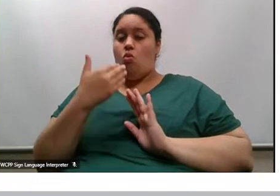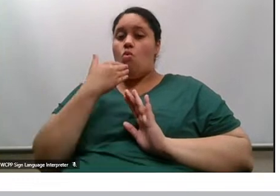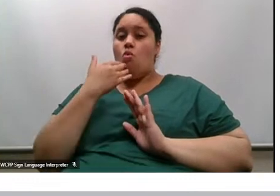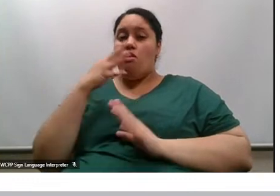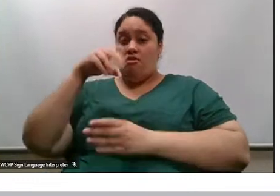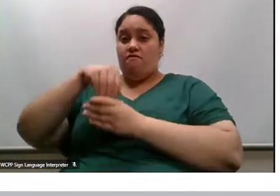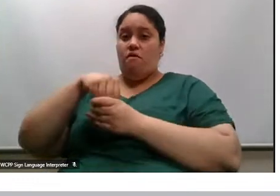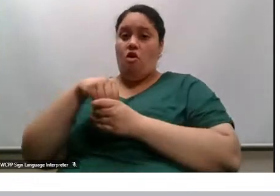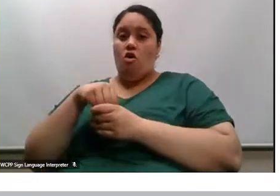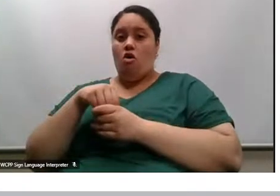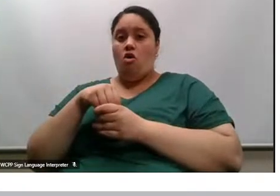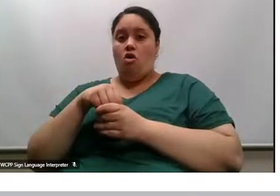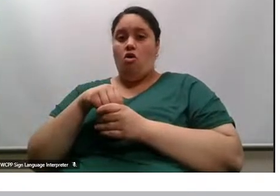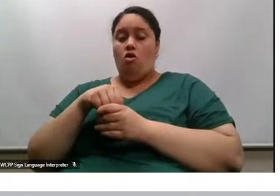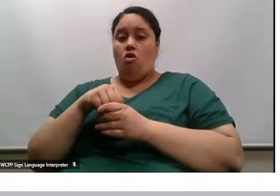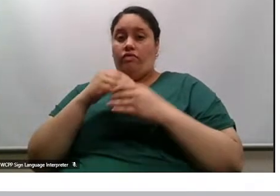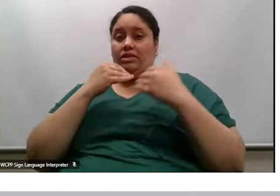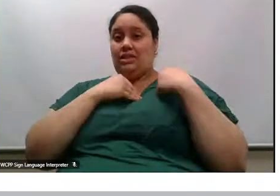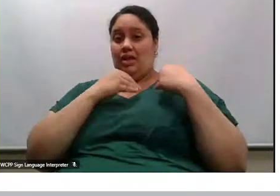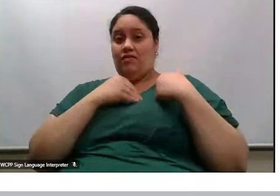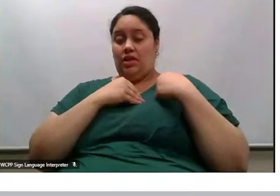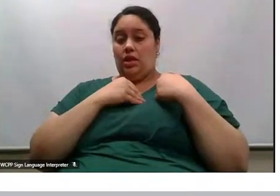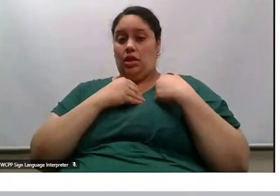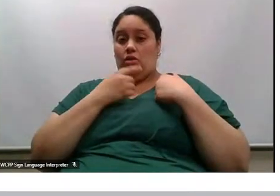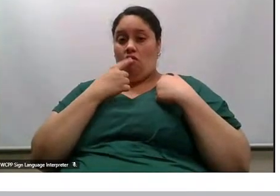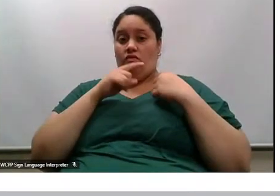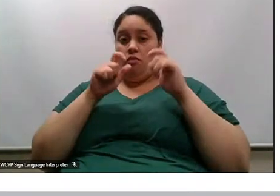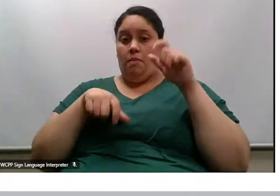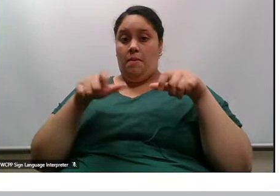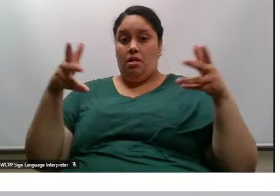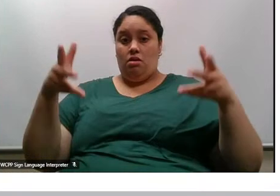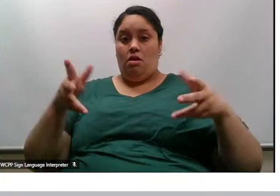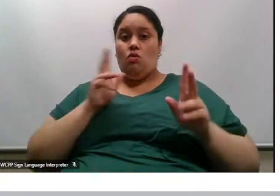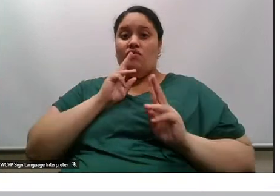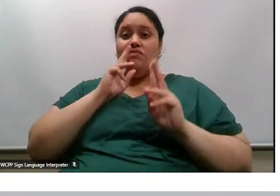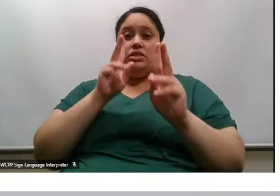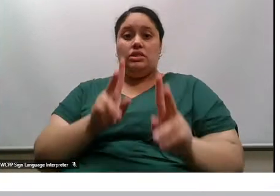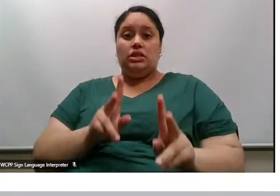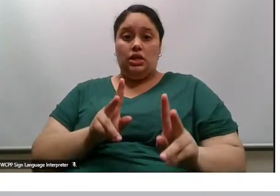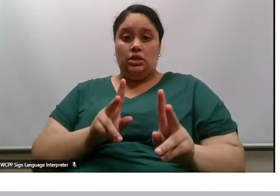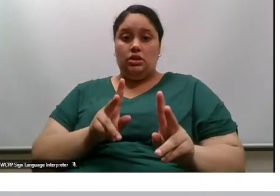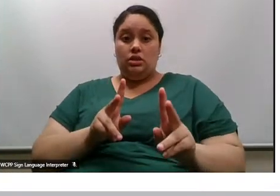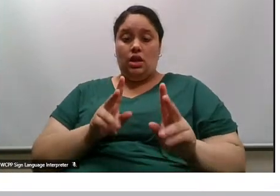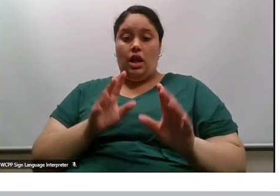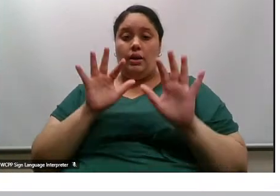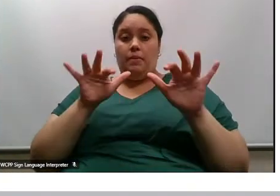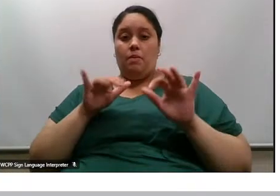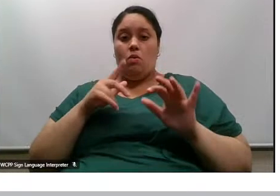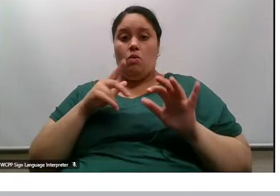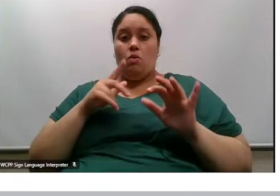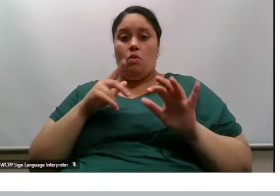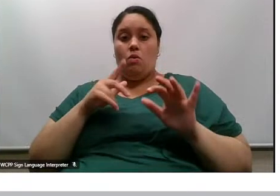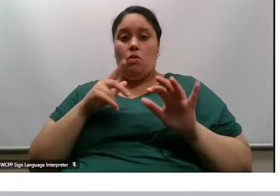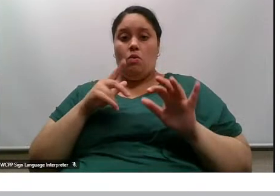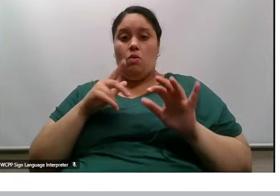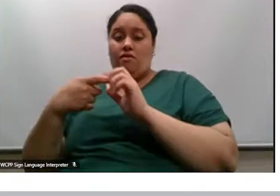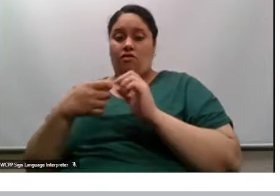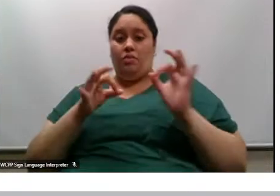involve the safety of the people visiting and people buying from